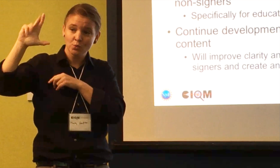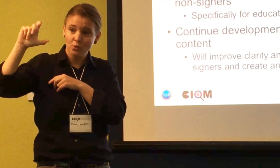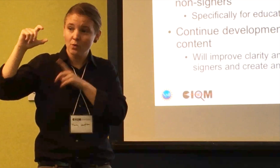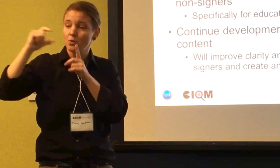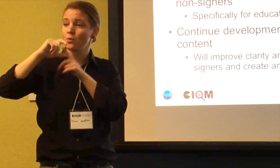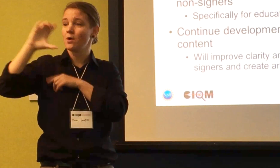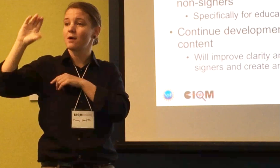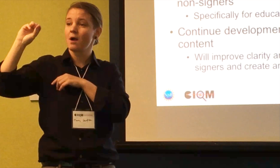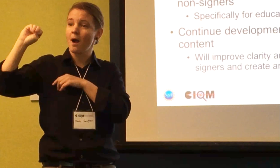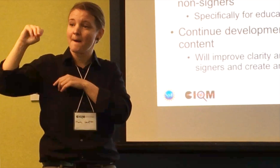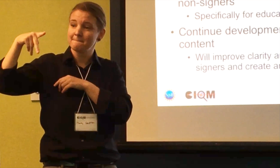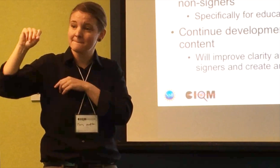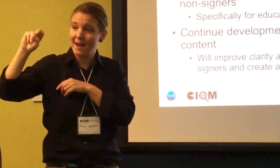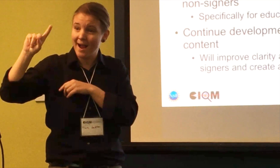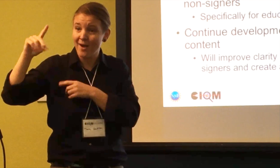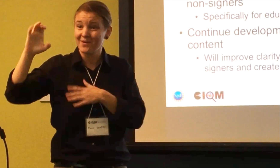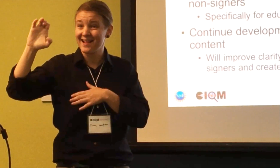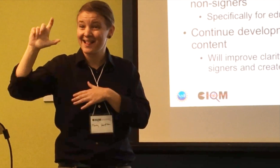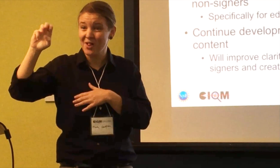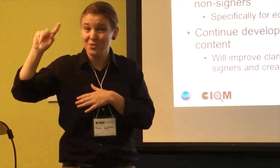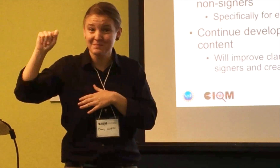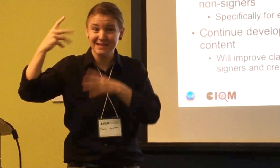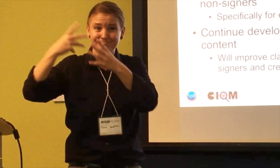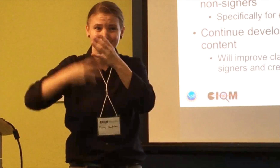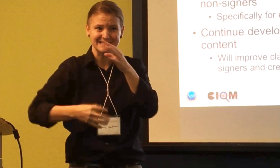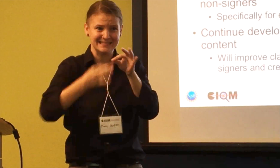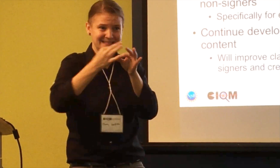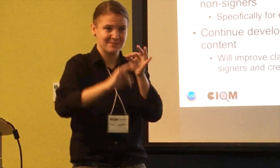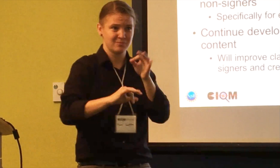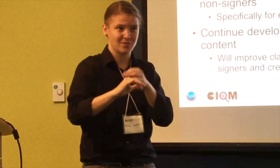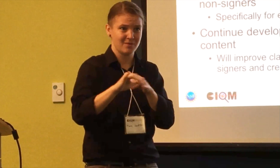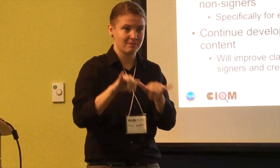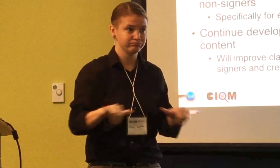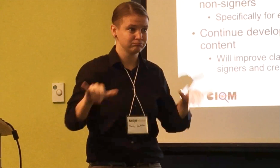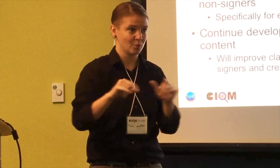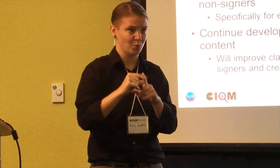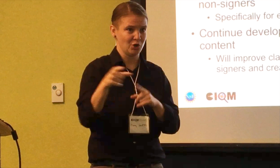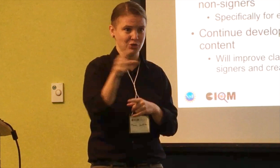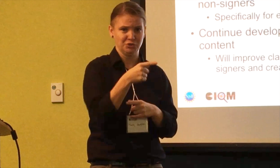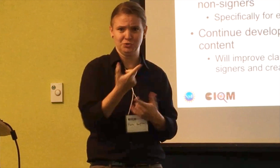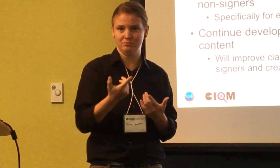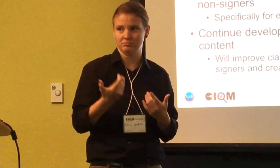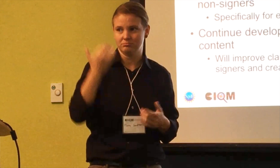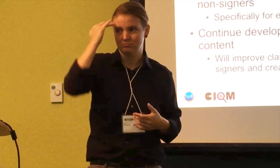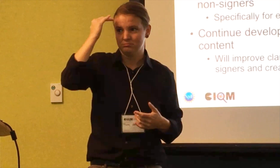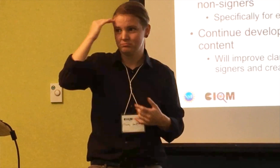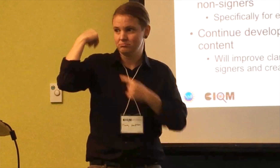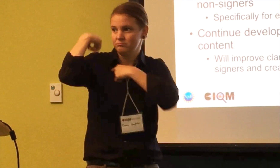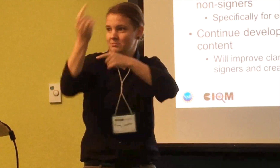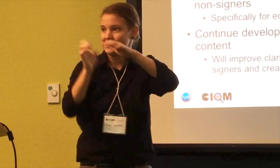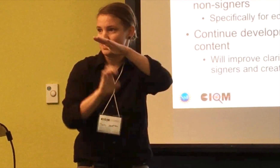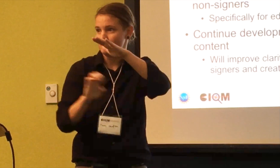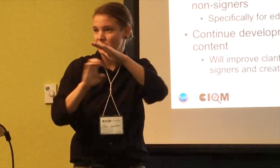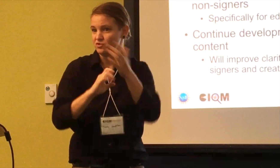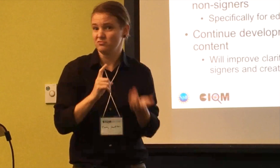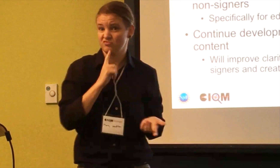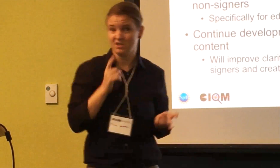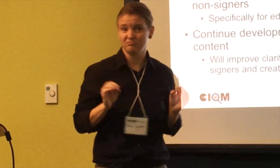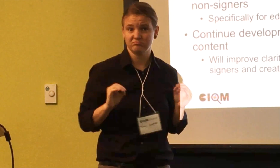I mean simple terms: atom, molecule, compound, element, words that you don't even think about, words that